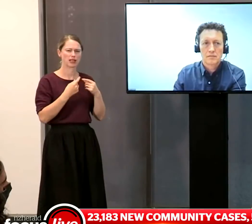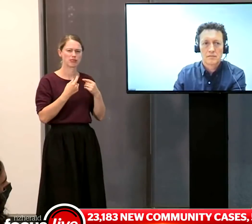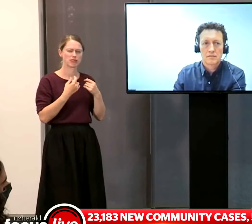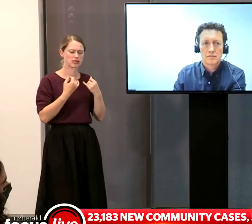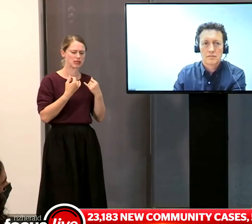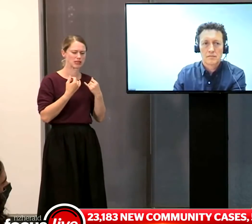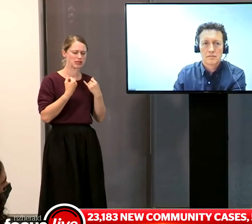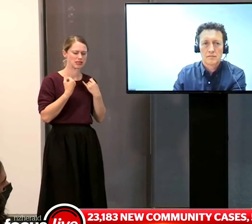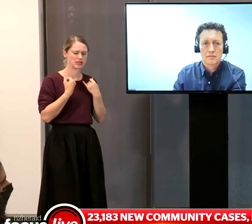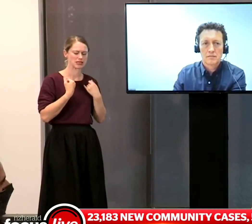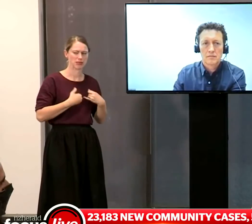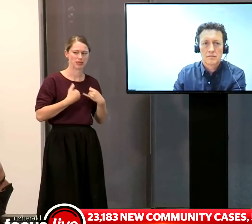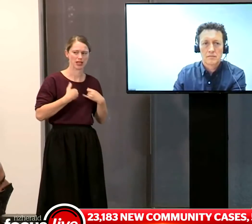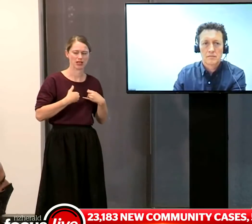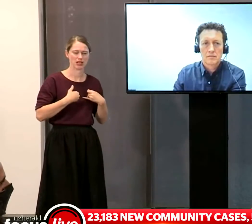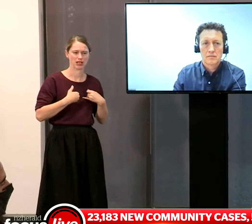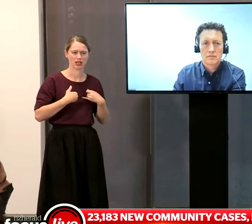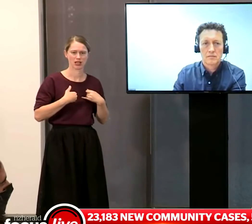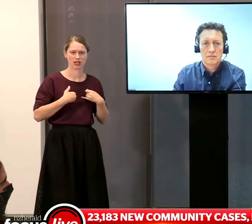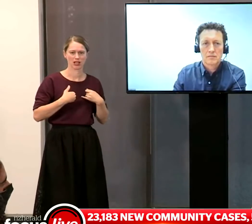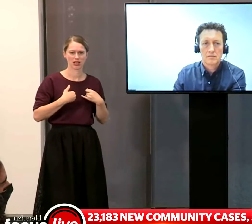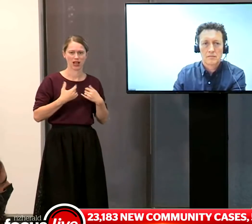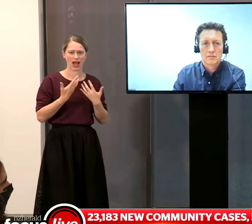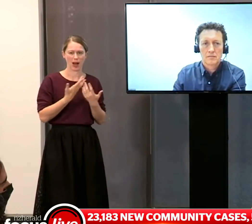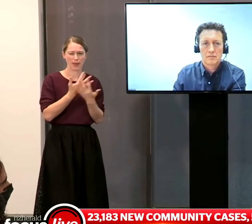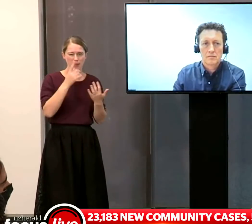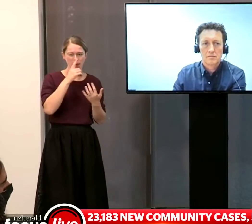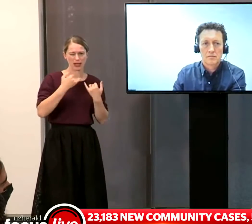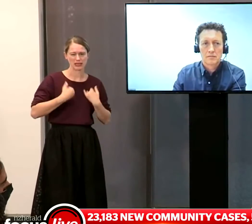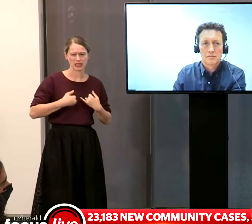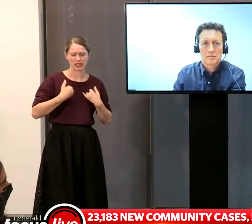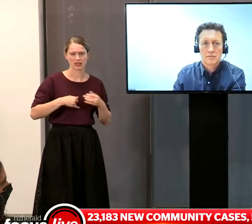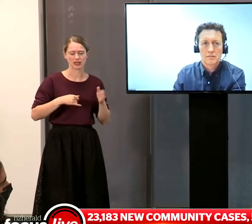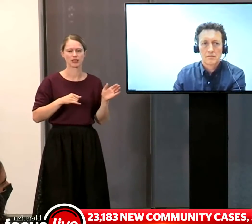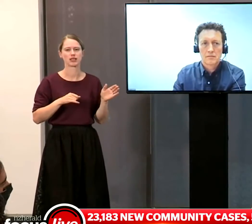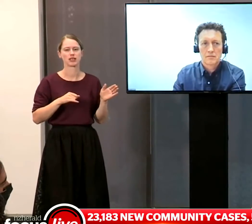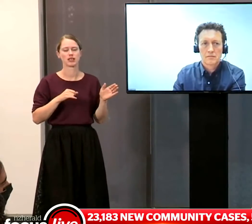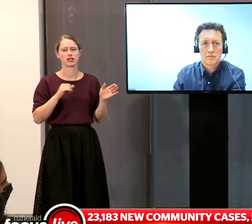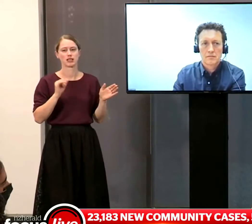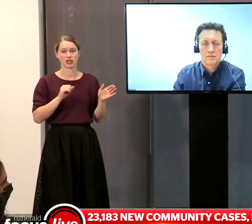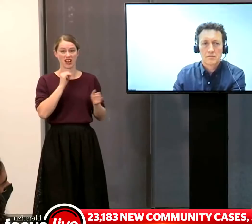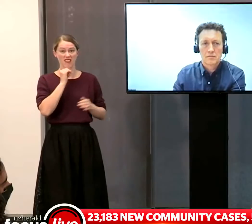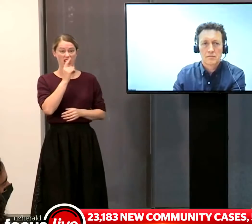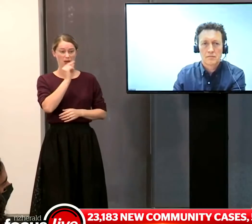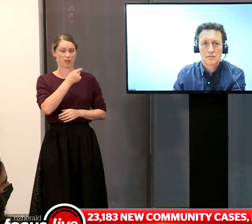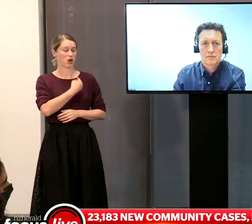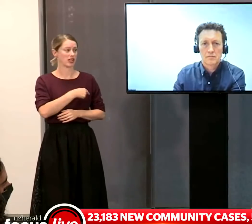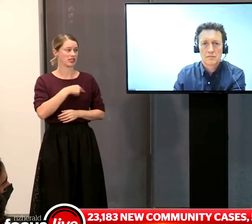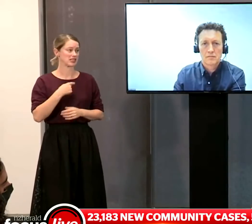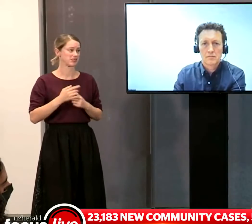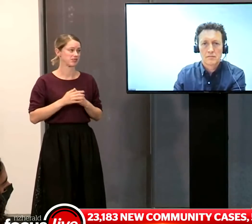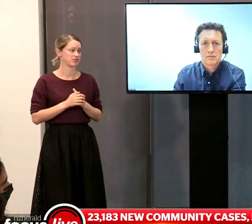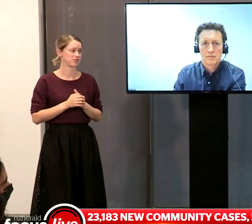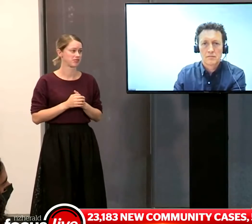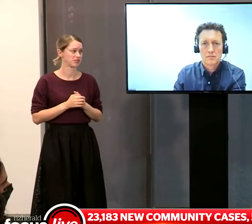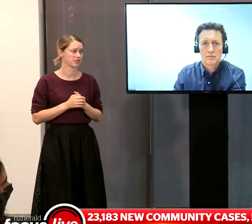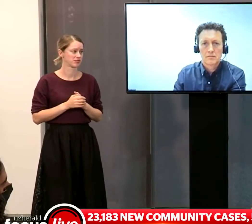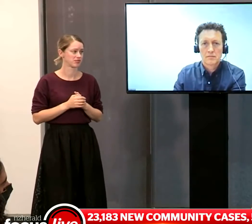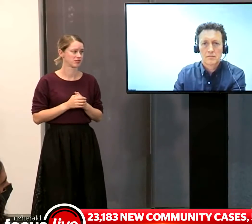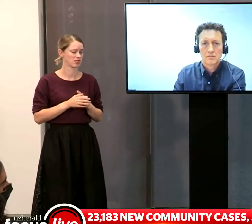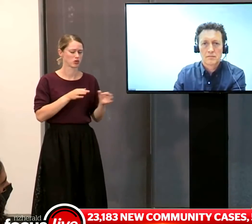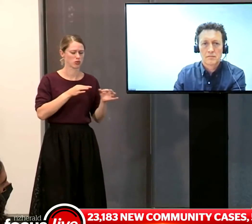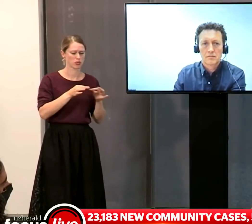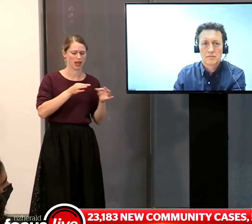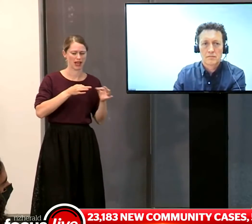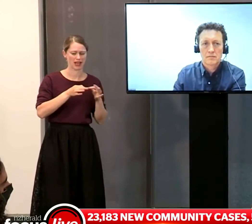or a seroprevalence study? A symptom prevalence study. Well, if I can be honest, Mark, to